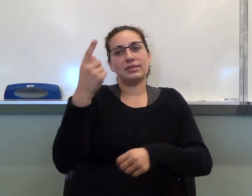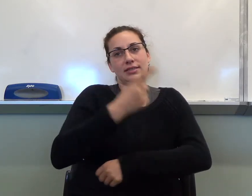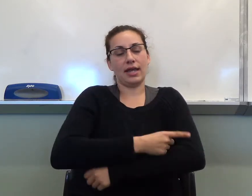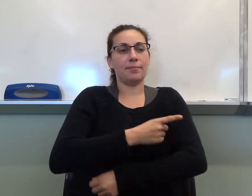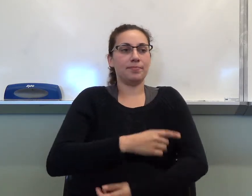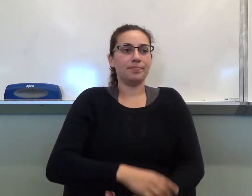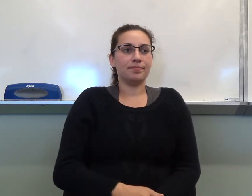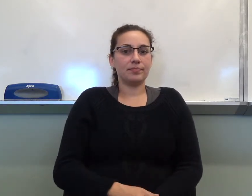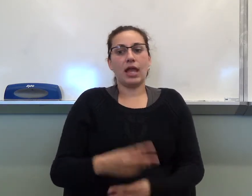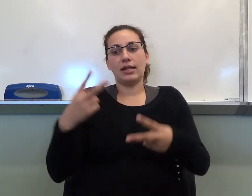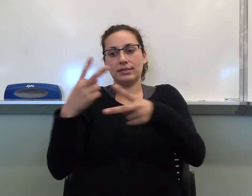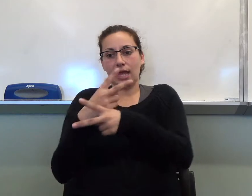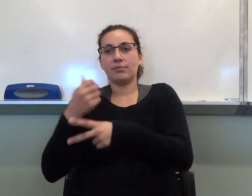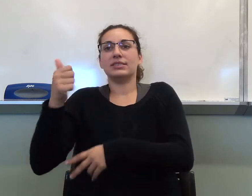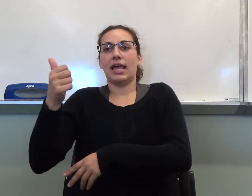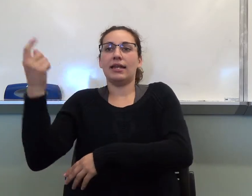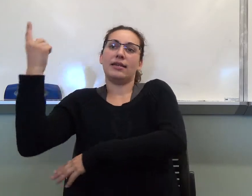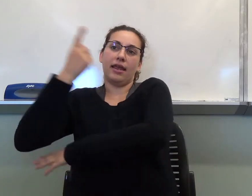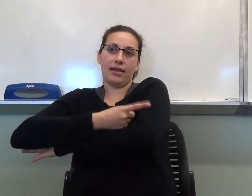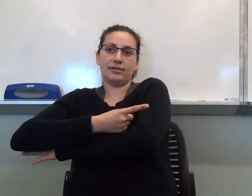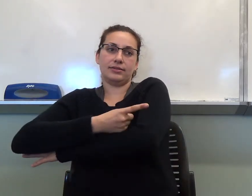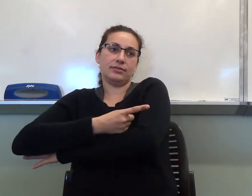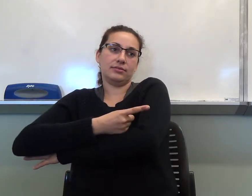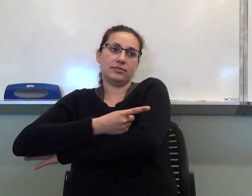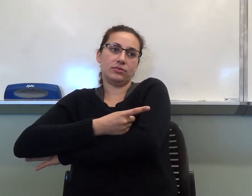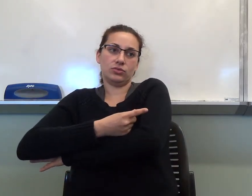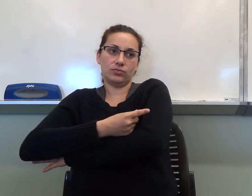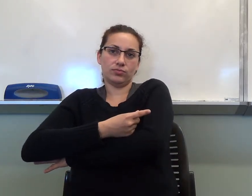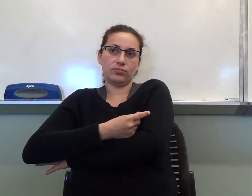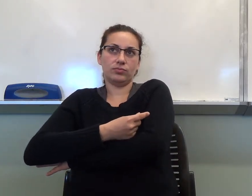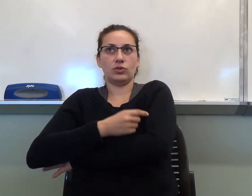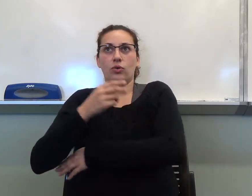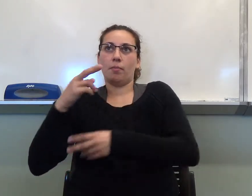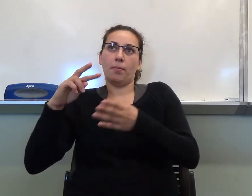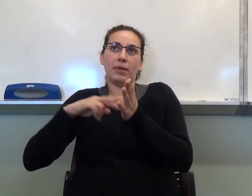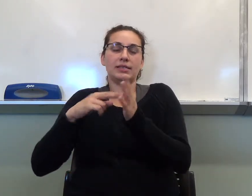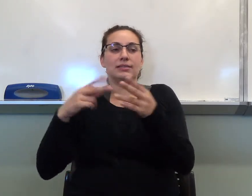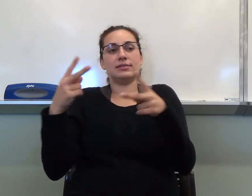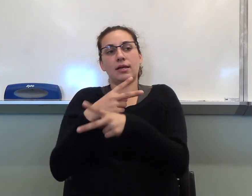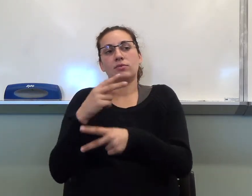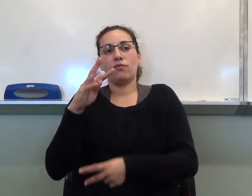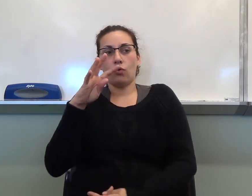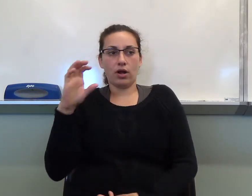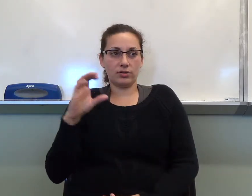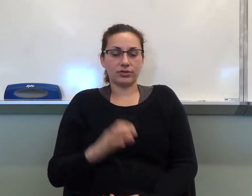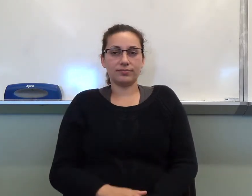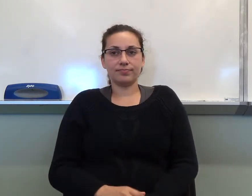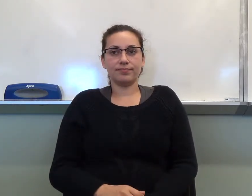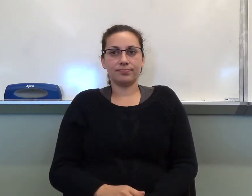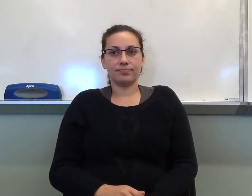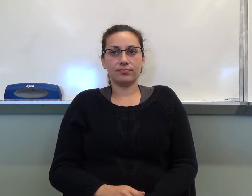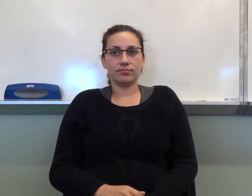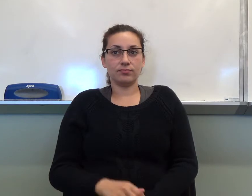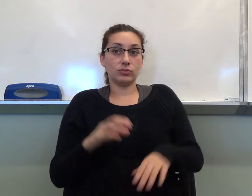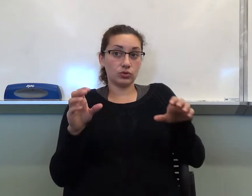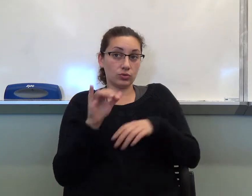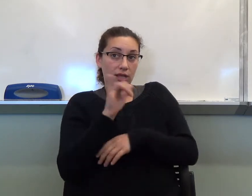day times 10 days, which means it gets multiplied by 400. And when you do that, you find out that's going